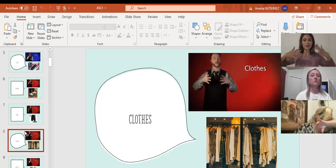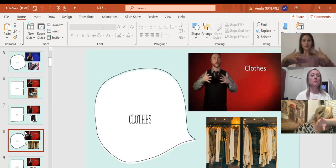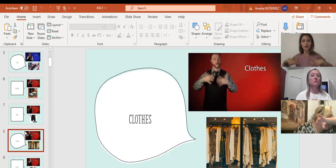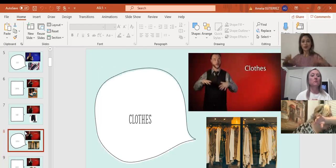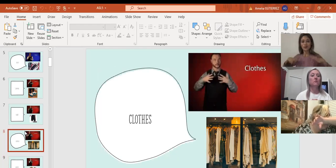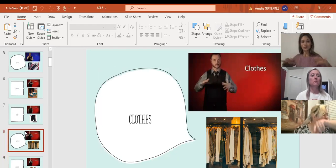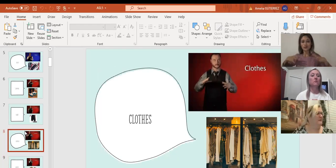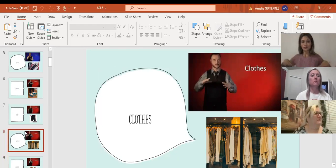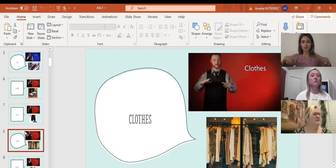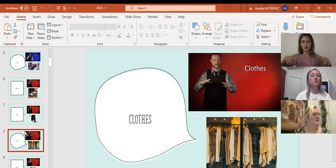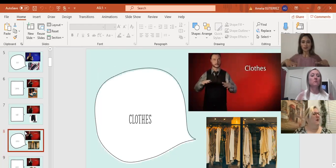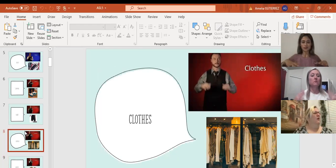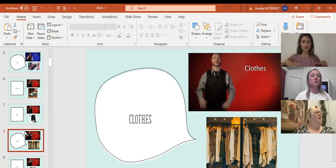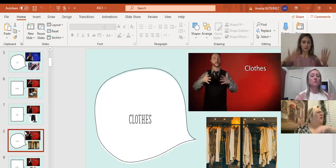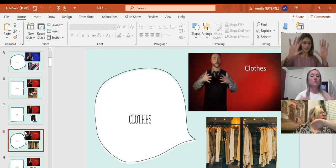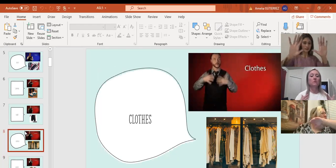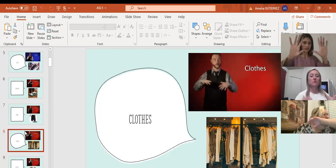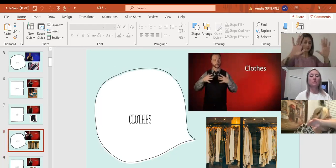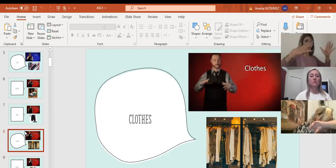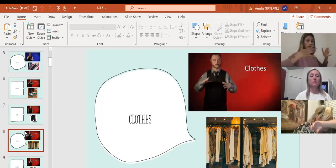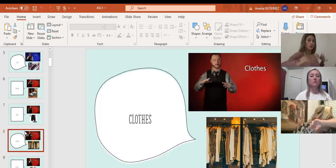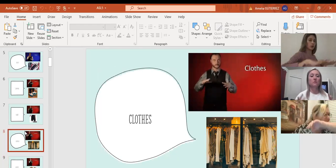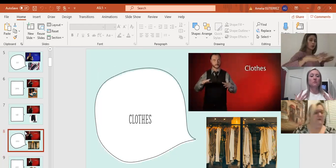Oh, these are gloves.